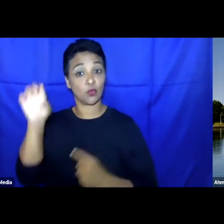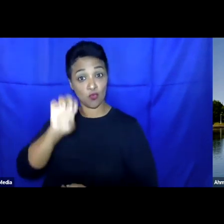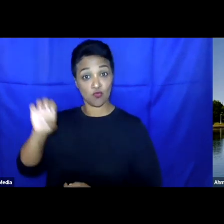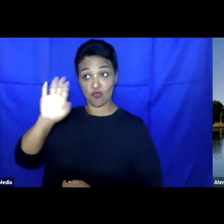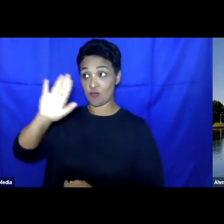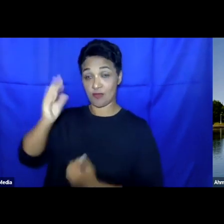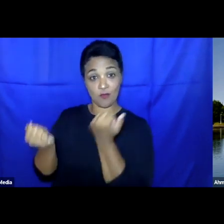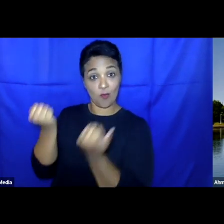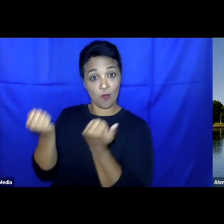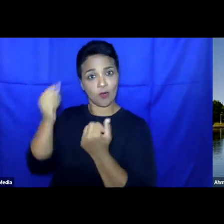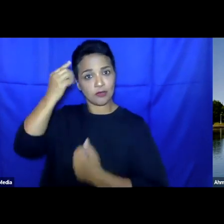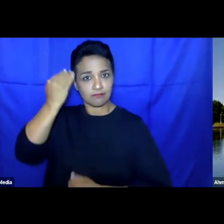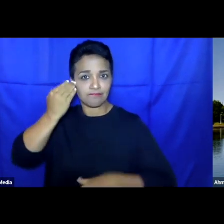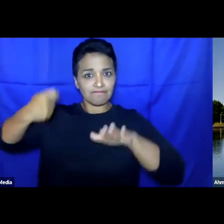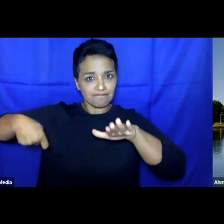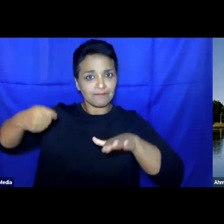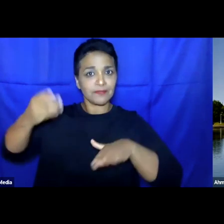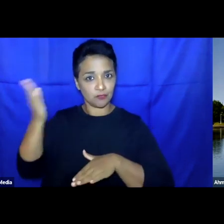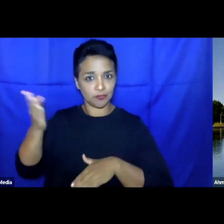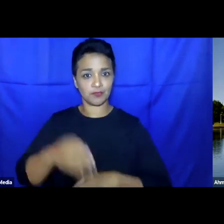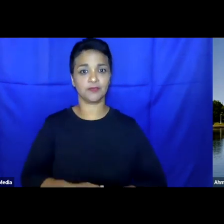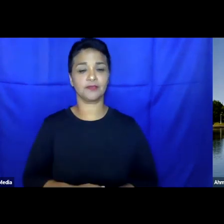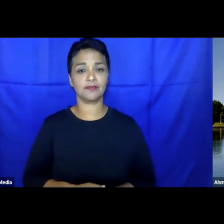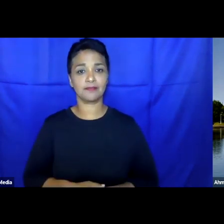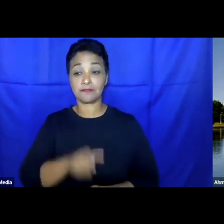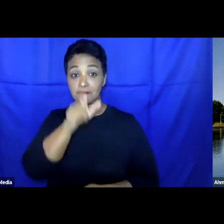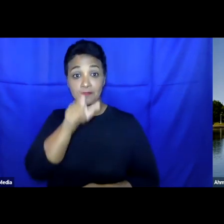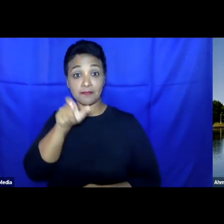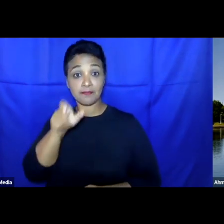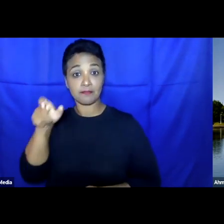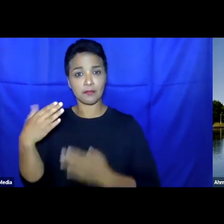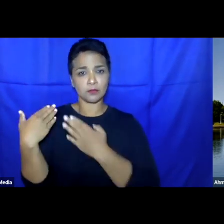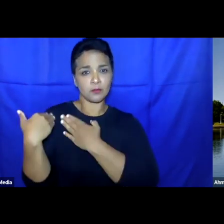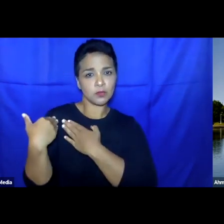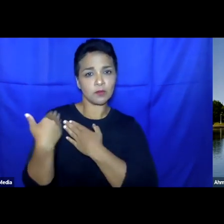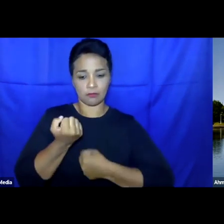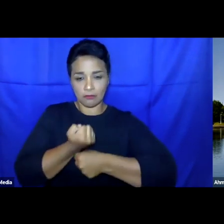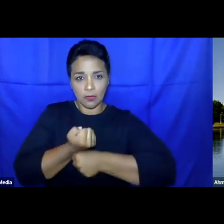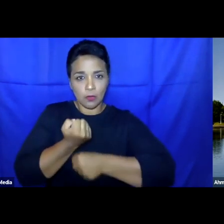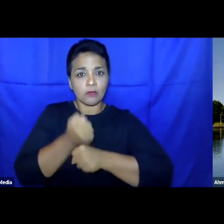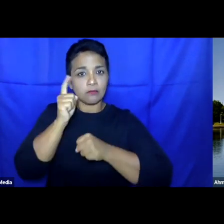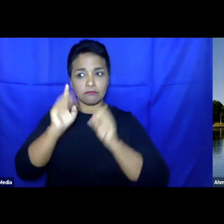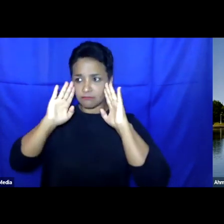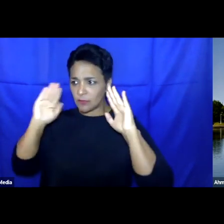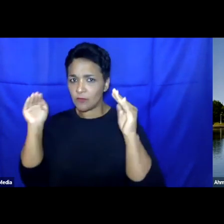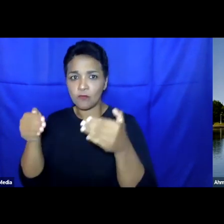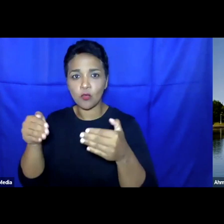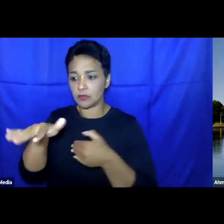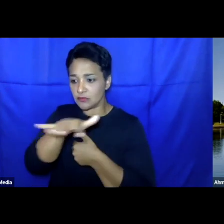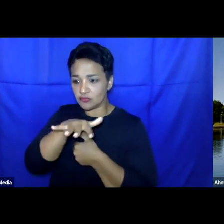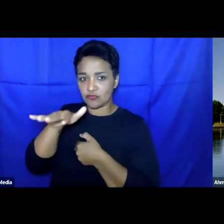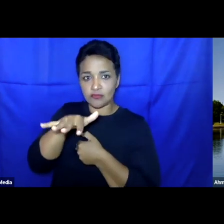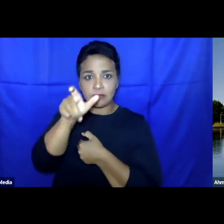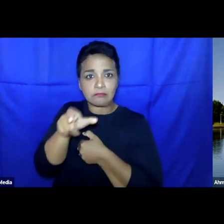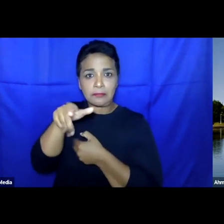diligence requirement also points to the importance of duty bearers paying particular attention to persons in vulnerable situations. And